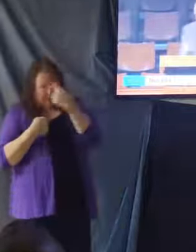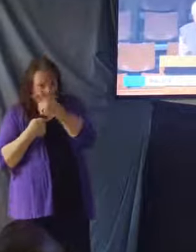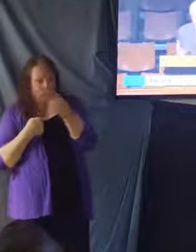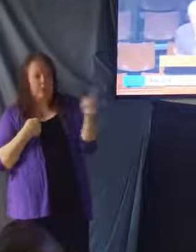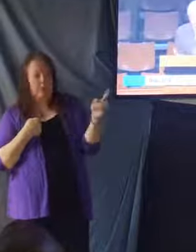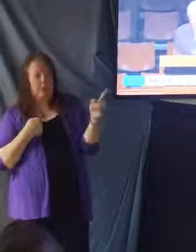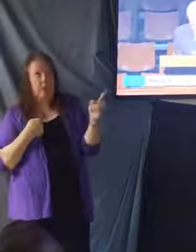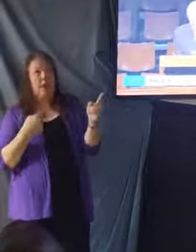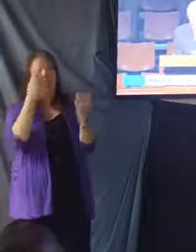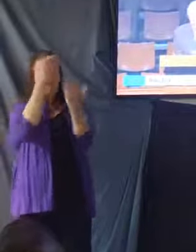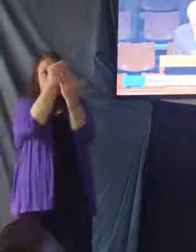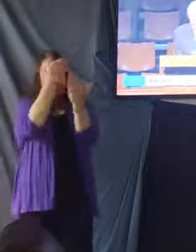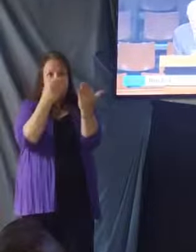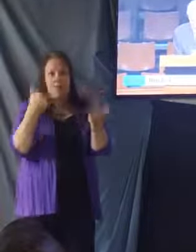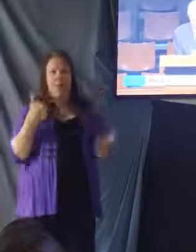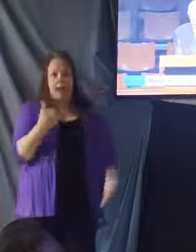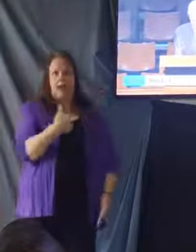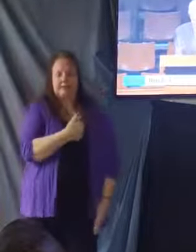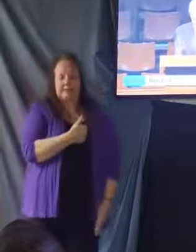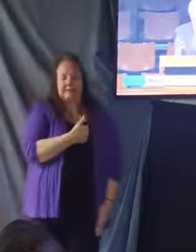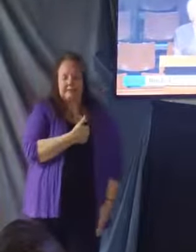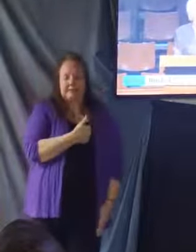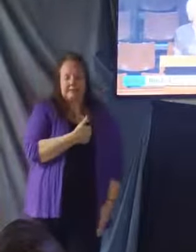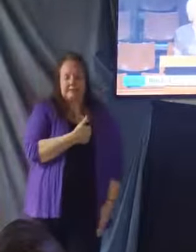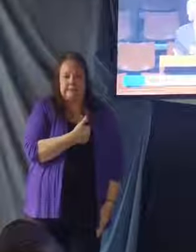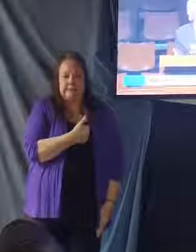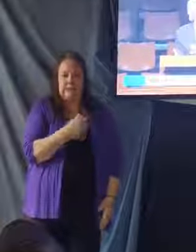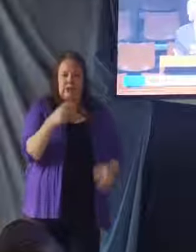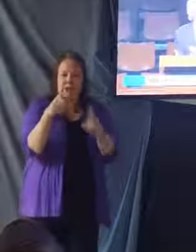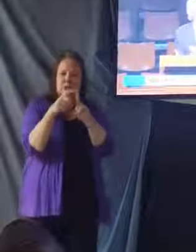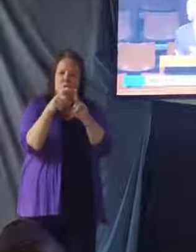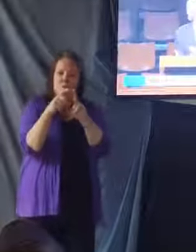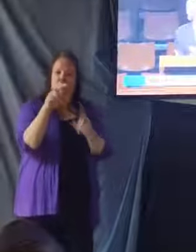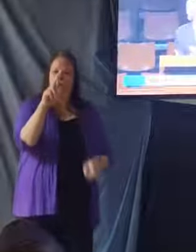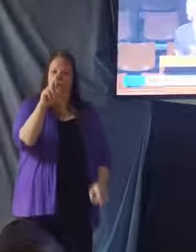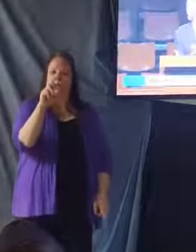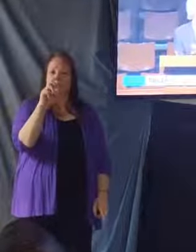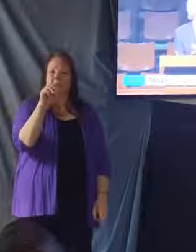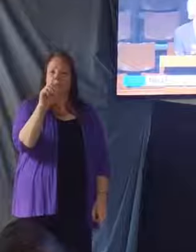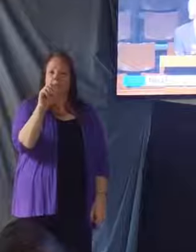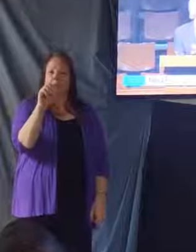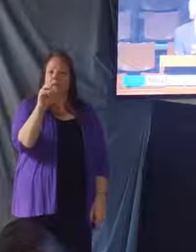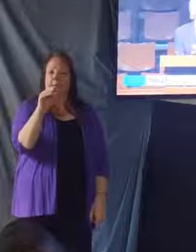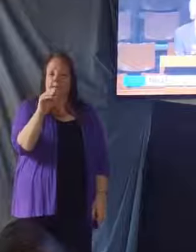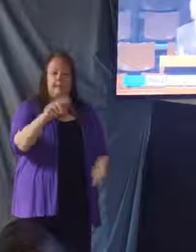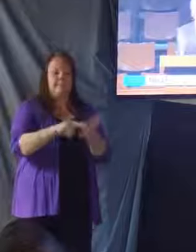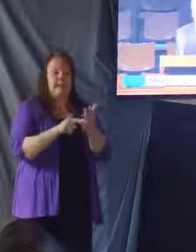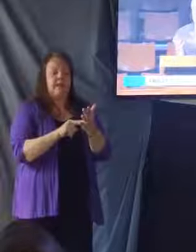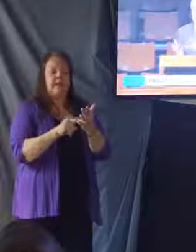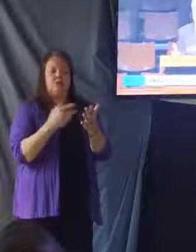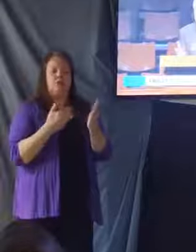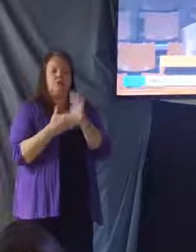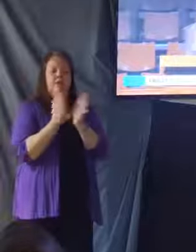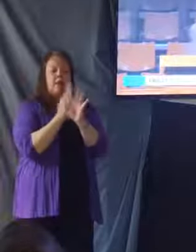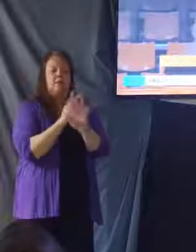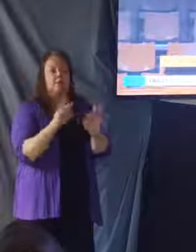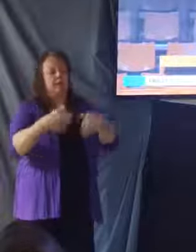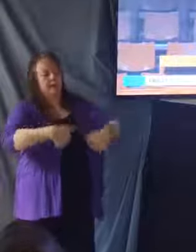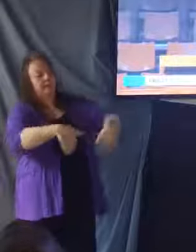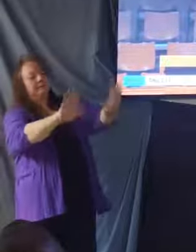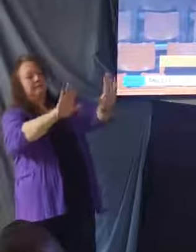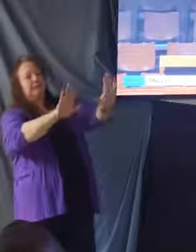to redeem us. Means to set someone free, lutrao. Set someone free